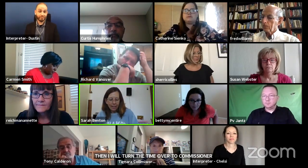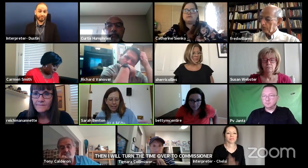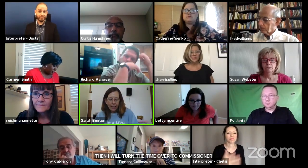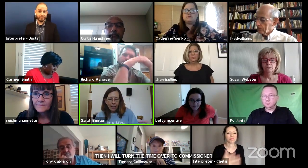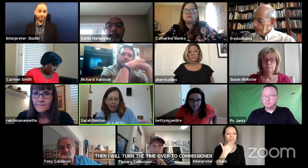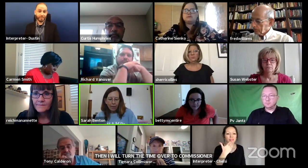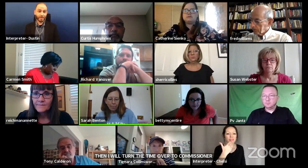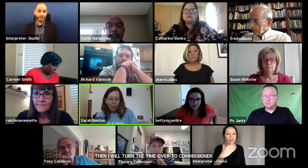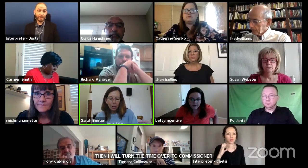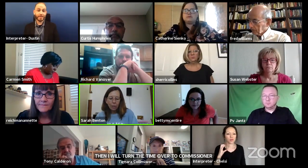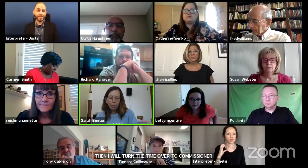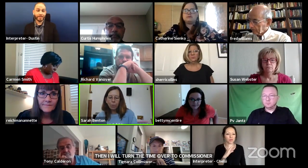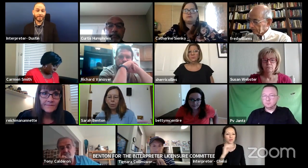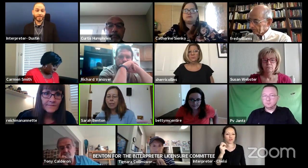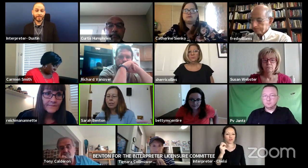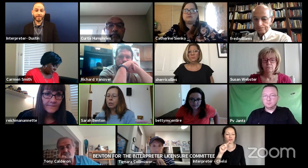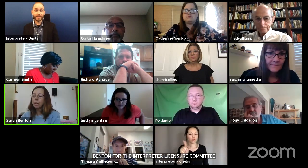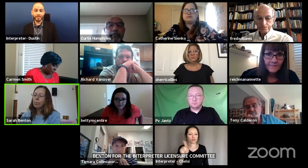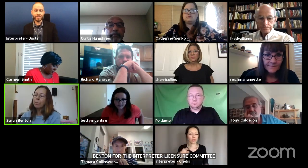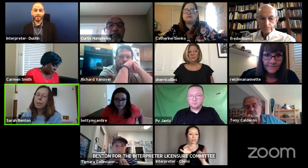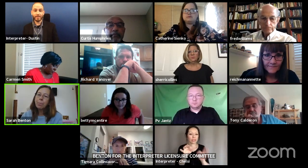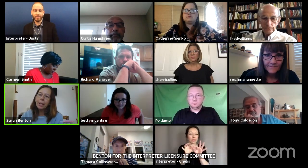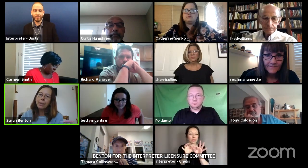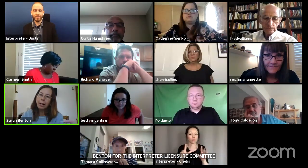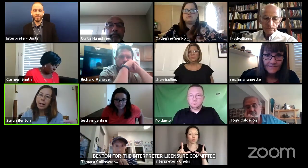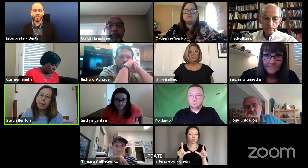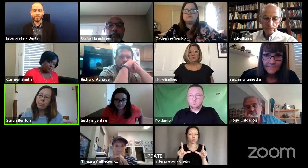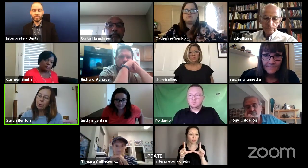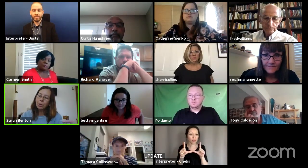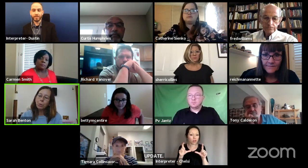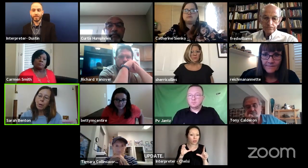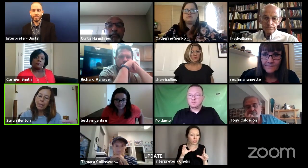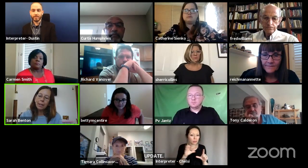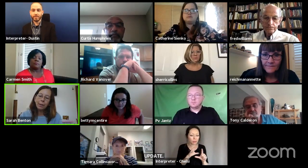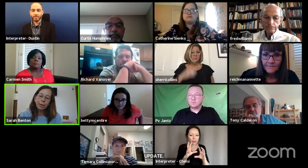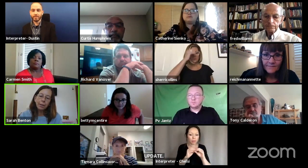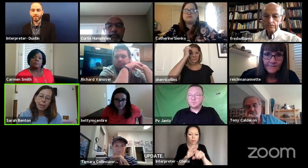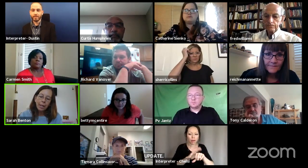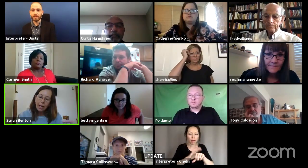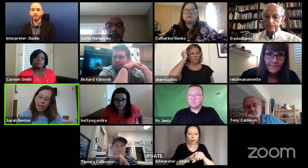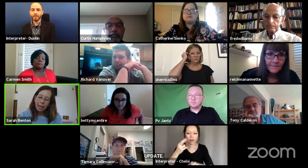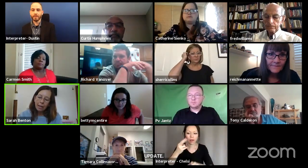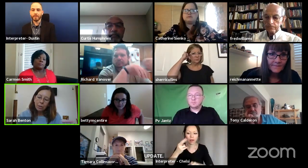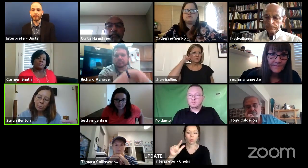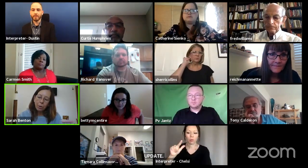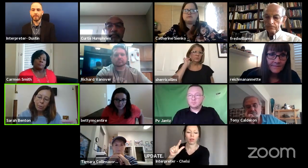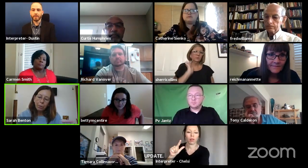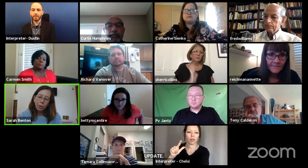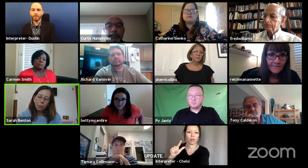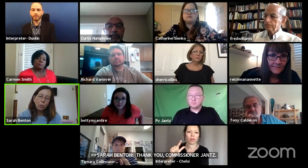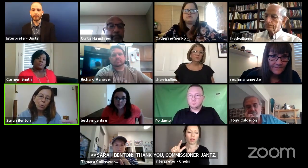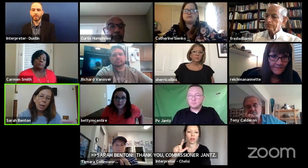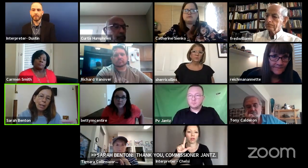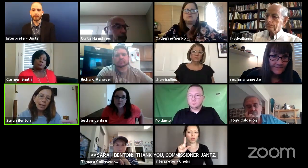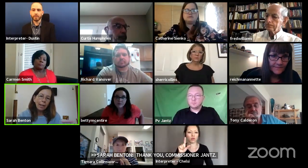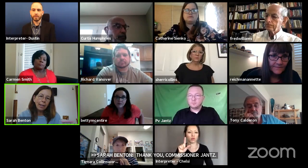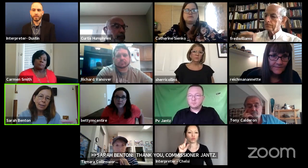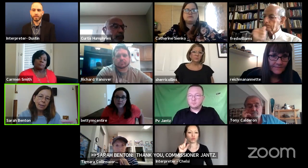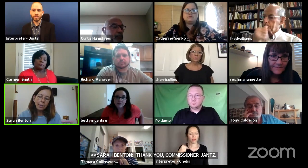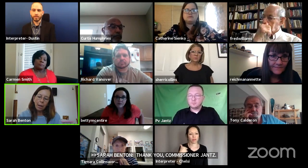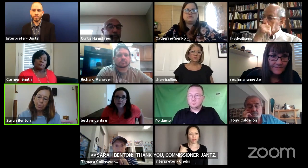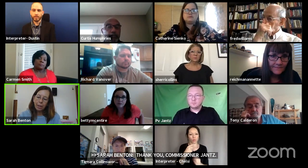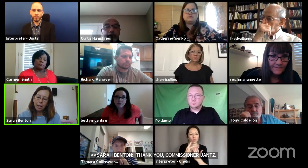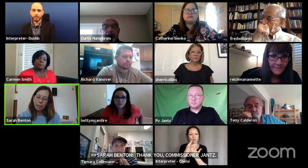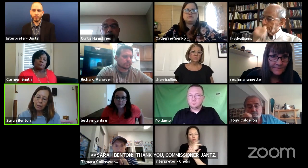Jantz. The Interpreter Licensure Committee met on April the 20th, and we reviewed